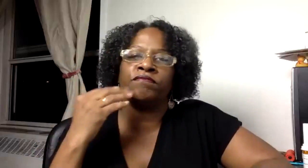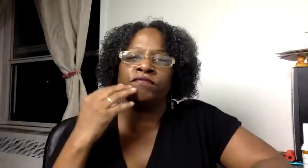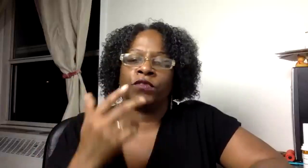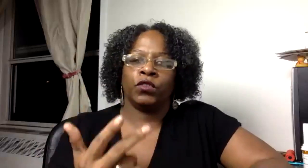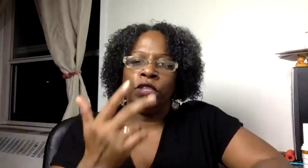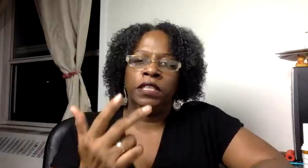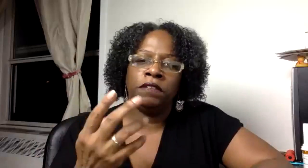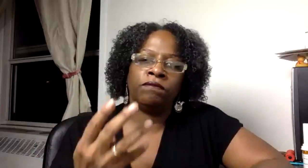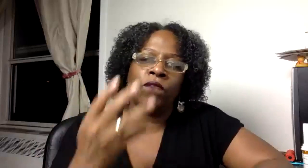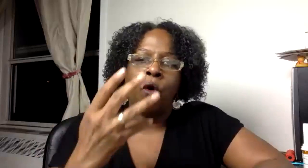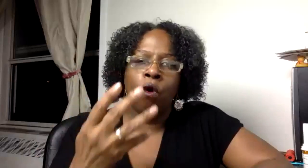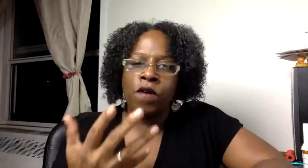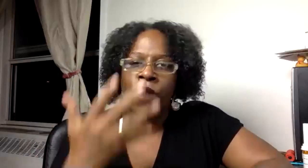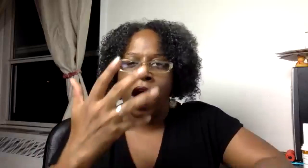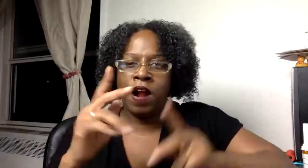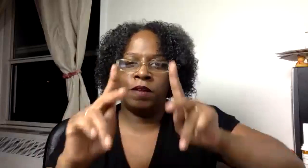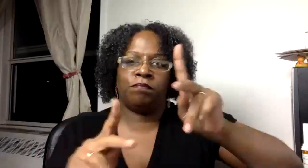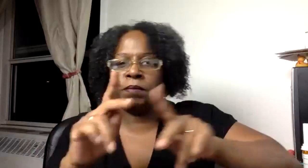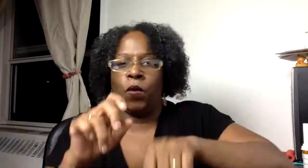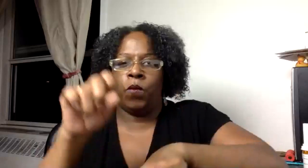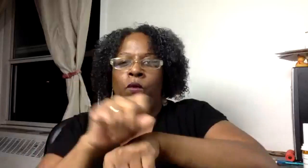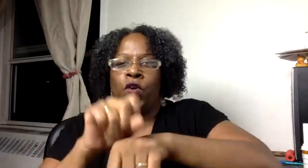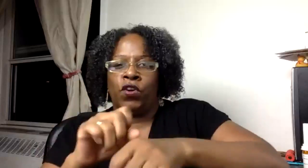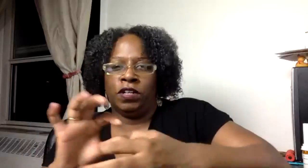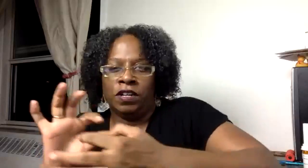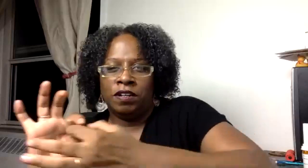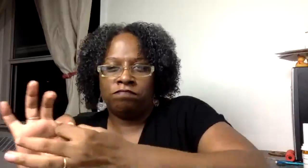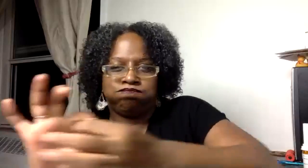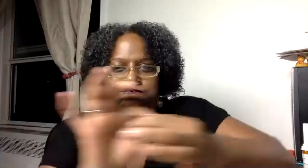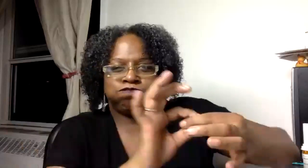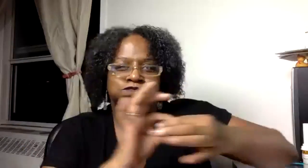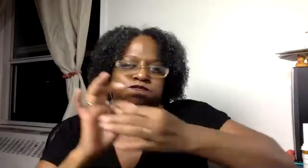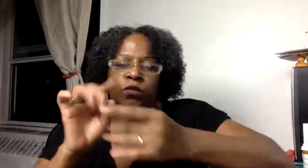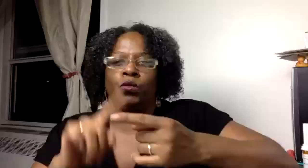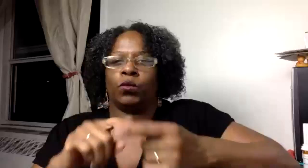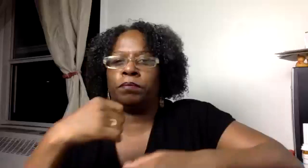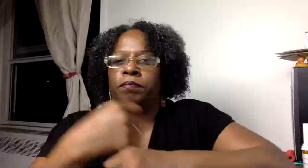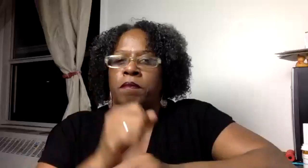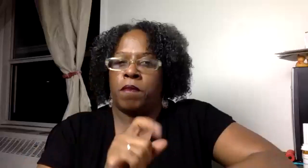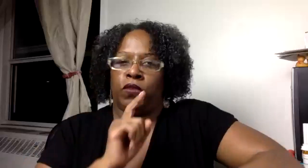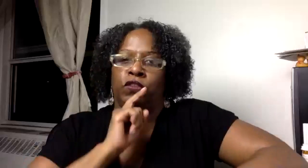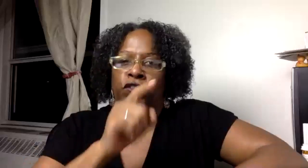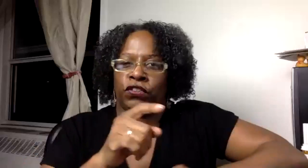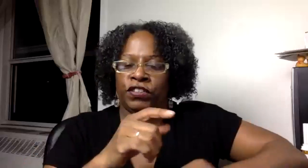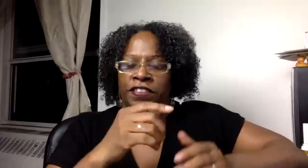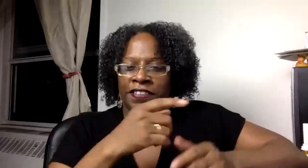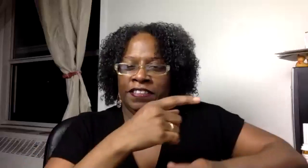UNY something. Unique. Thank you. Unique opportunity. There's about 3 or 4